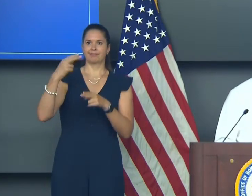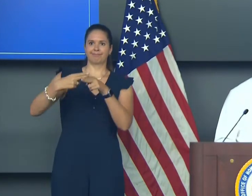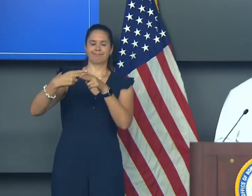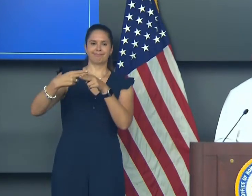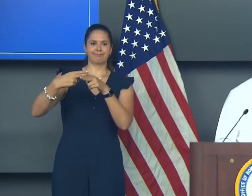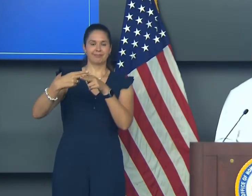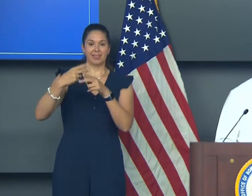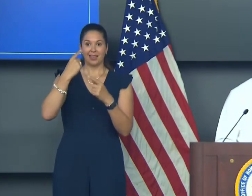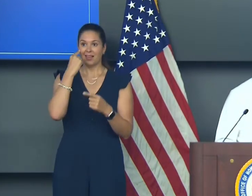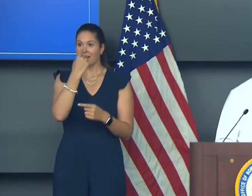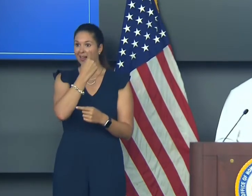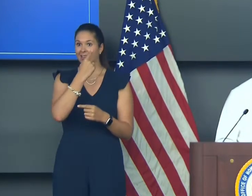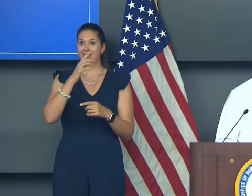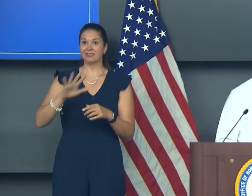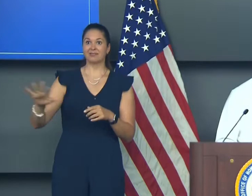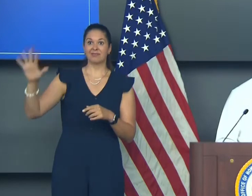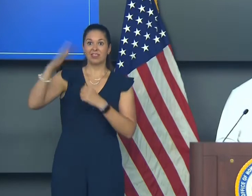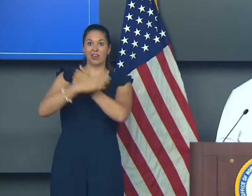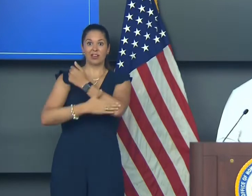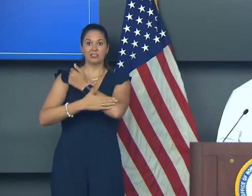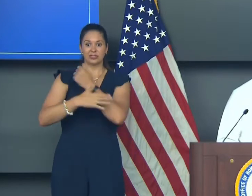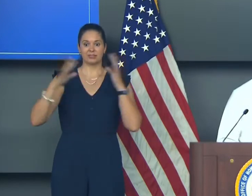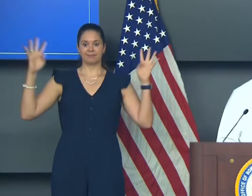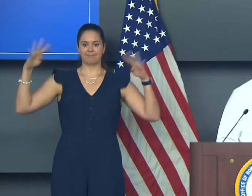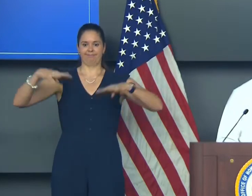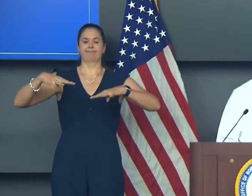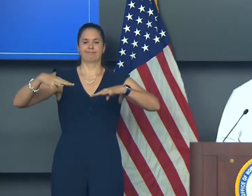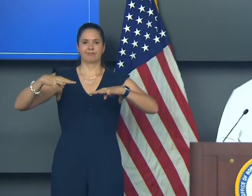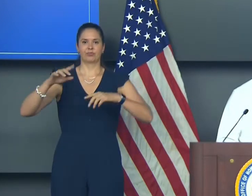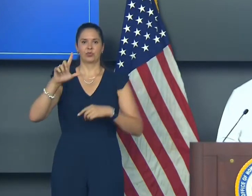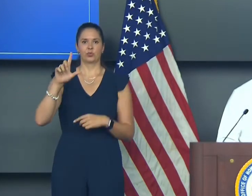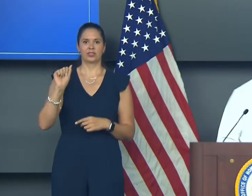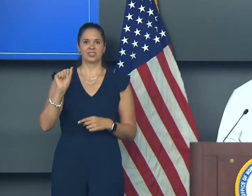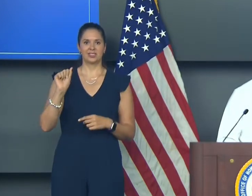unfortunately, the eyes of the nation are largely on the state of Louisiana right